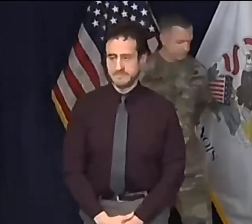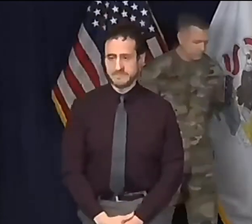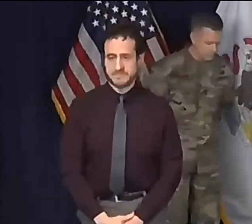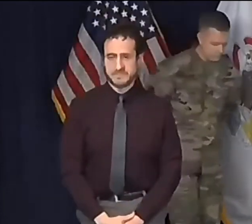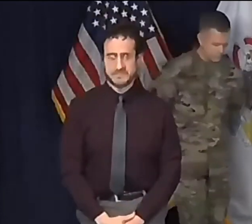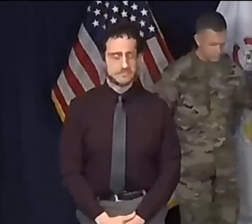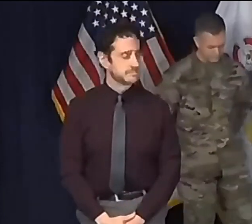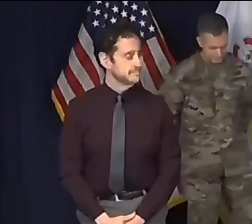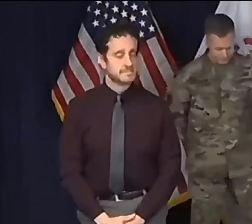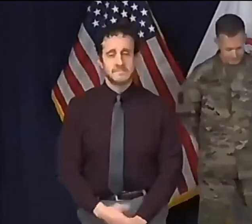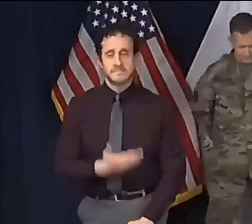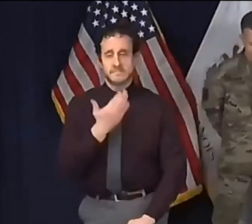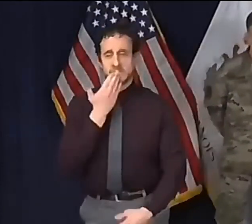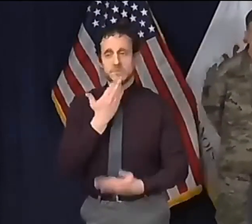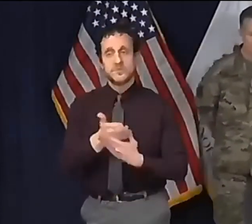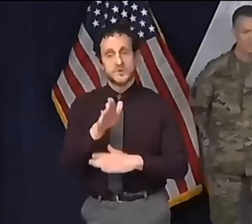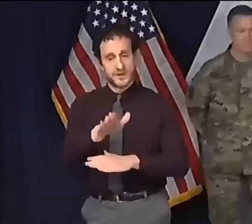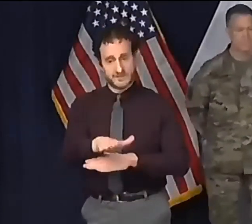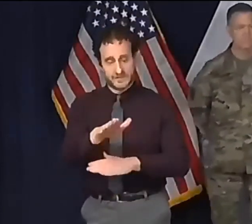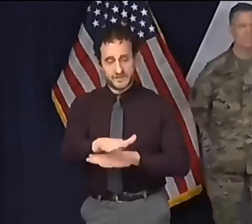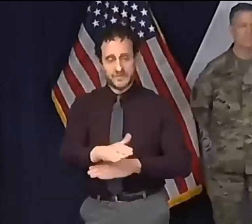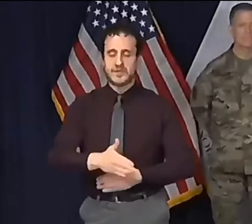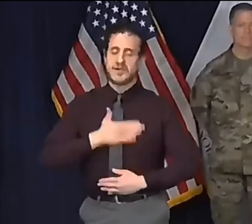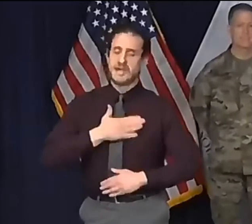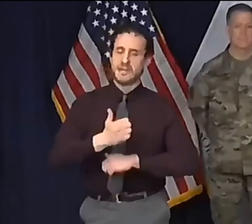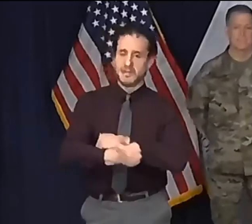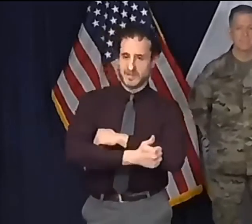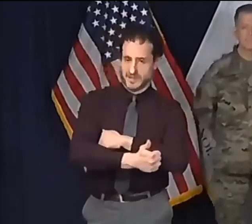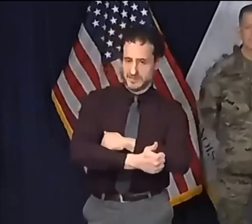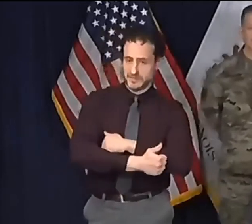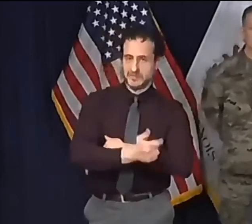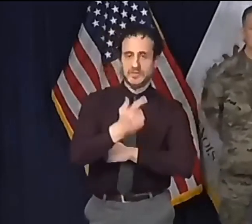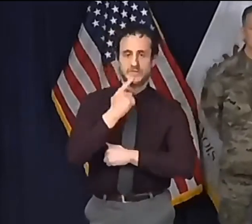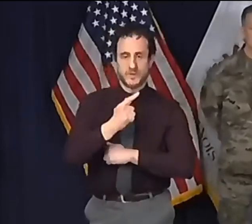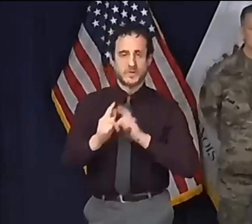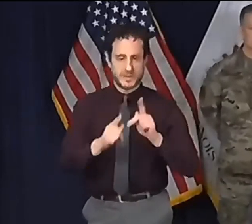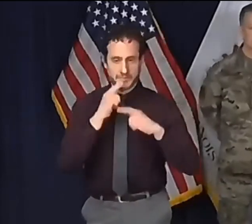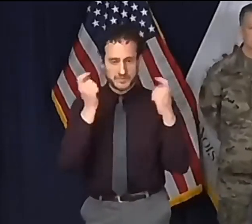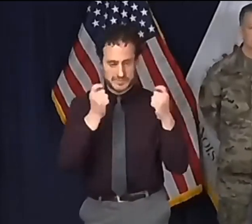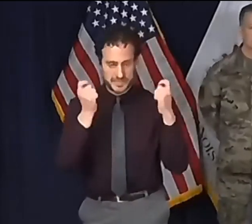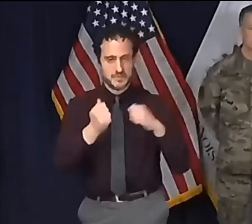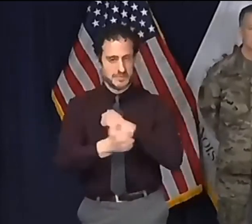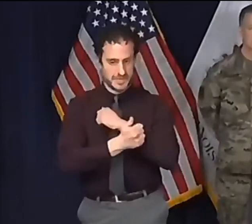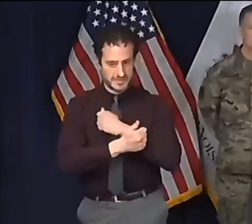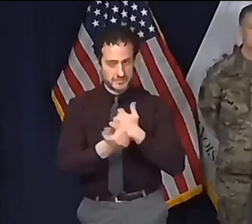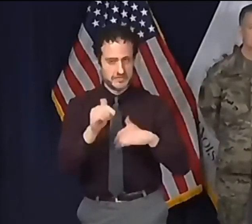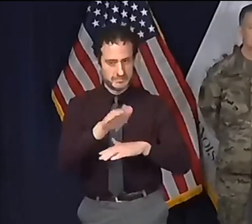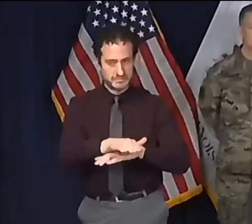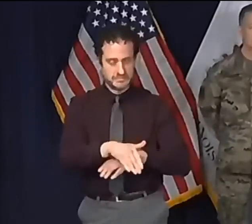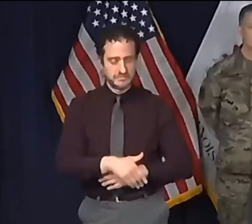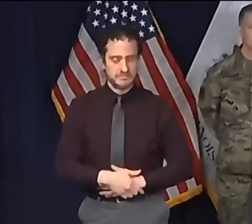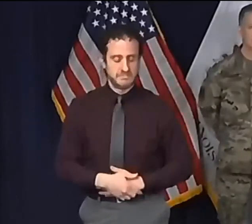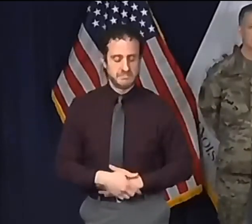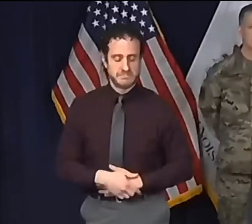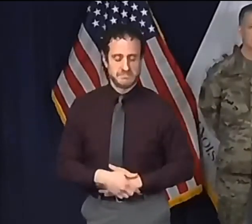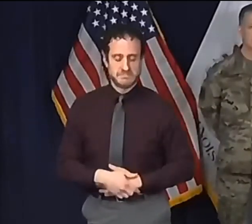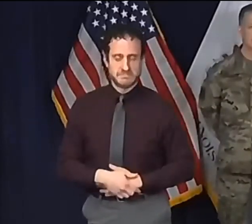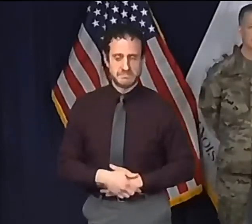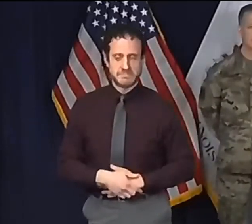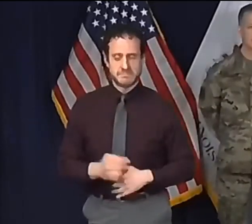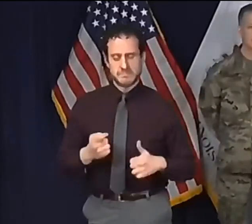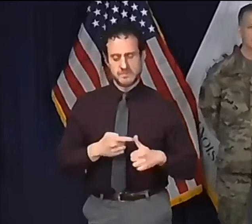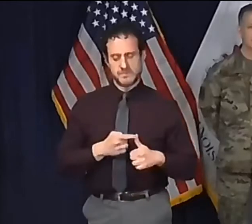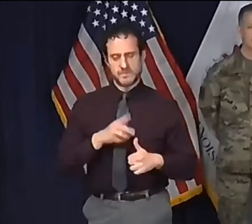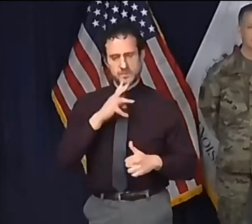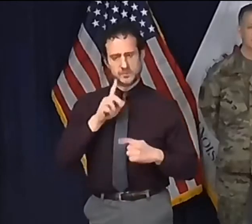Good afternoon and happy Passover to those who will be celebrating that starting this evening. I want to start by talking about